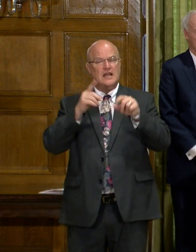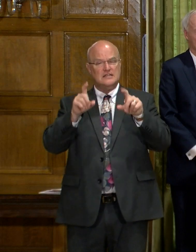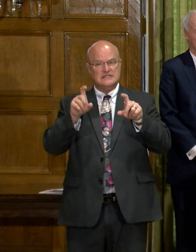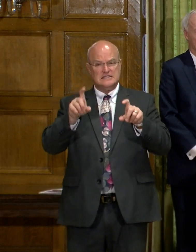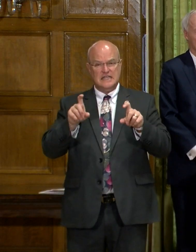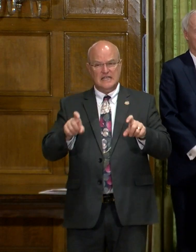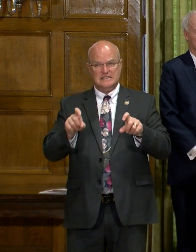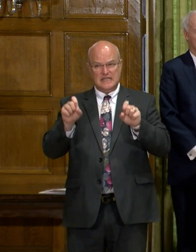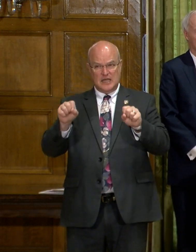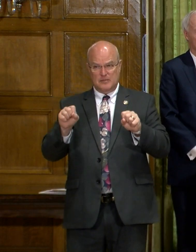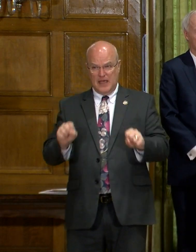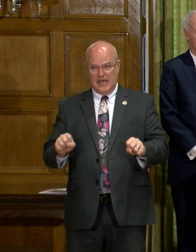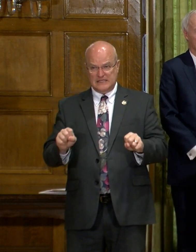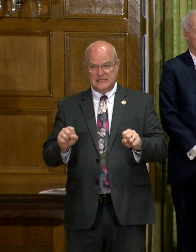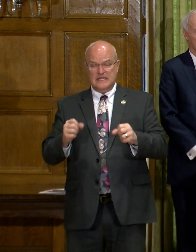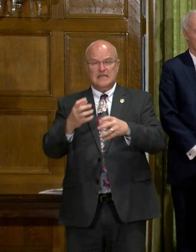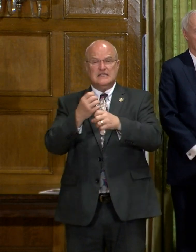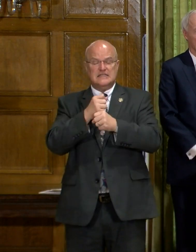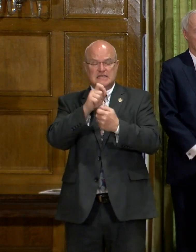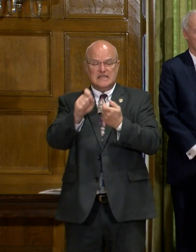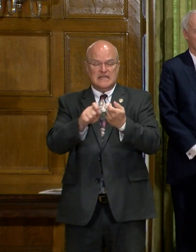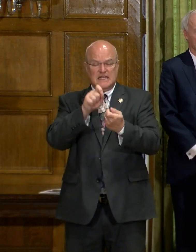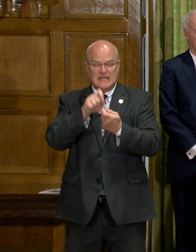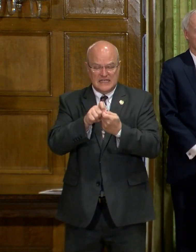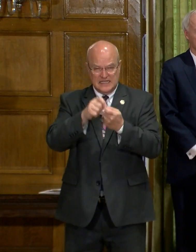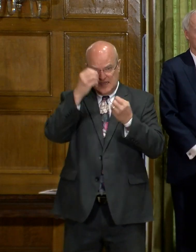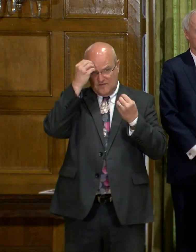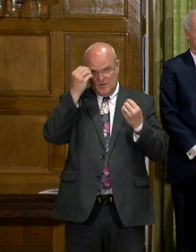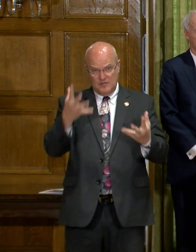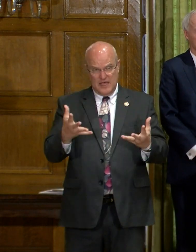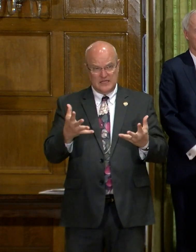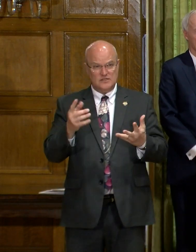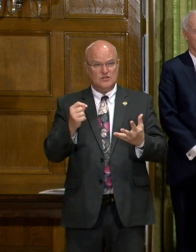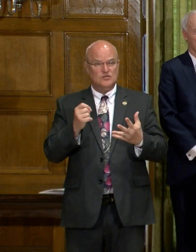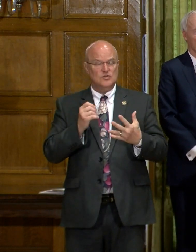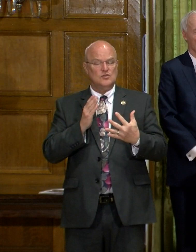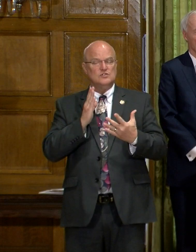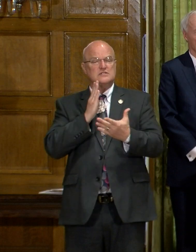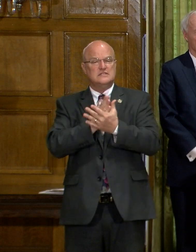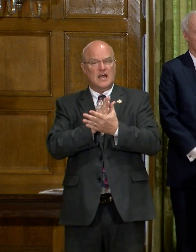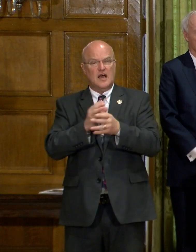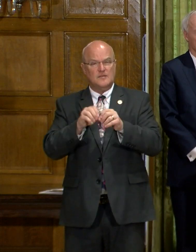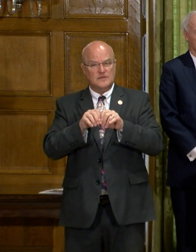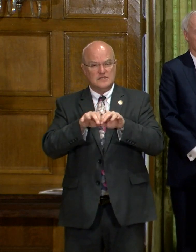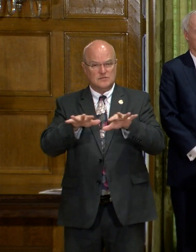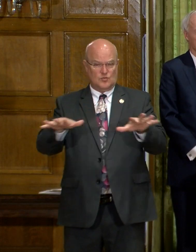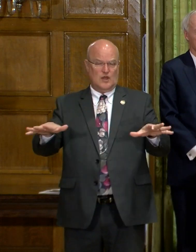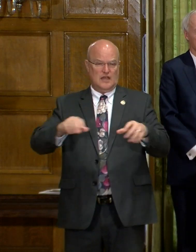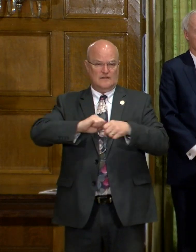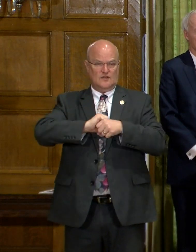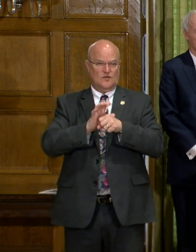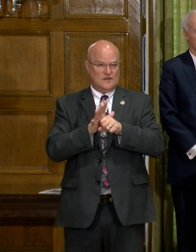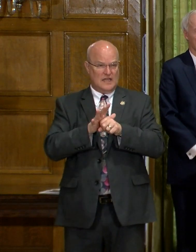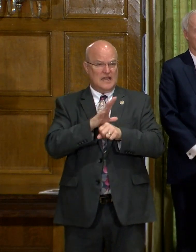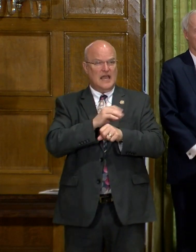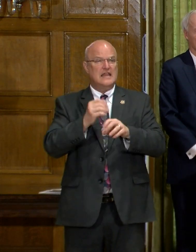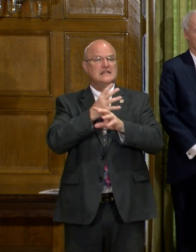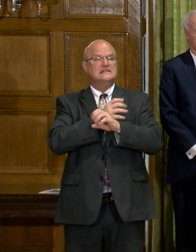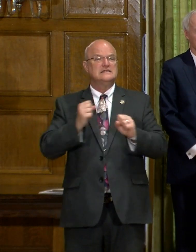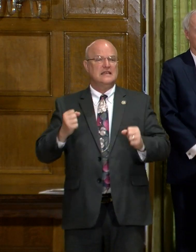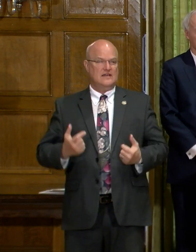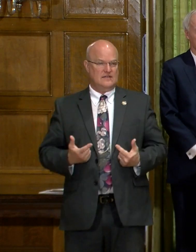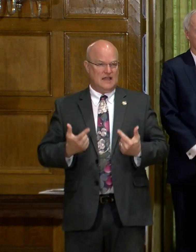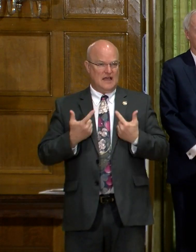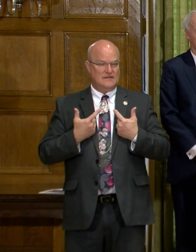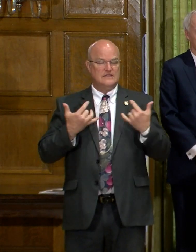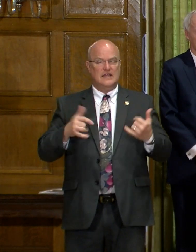testing capacity to get actionable information to interrupt the spread of COVID-19 and to save lives.